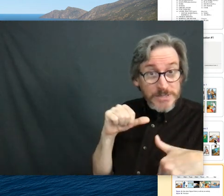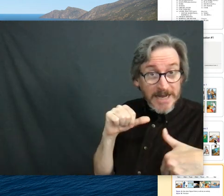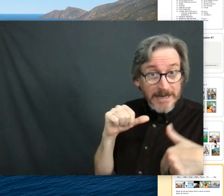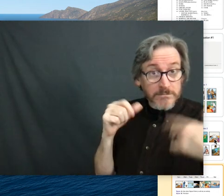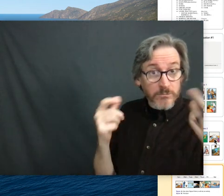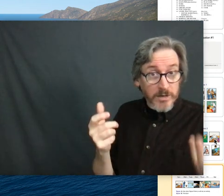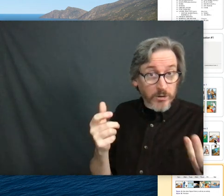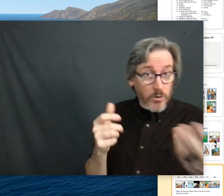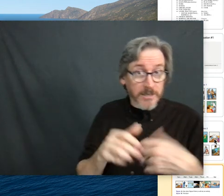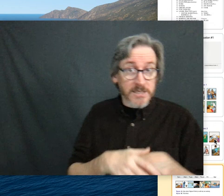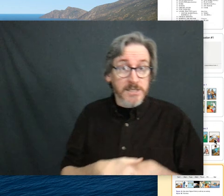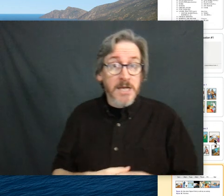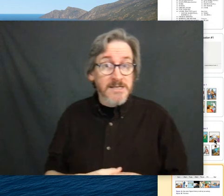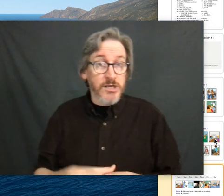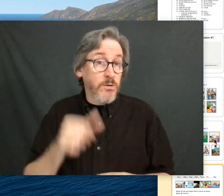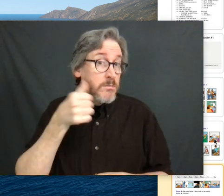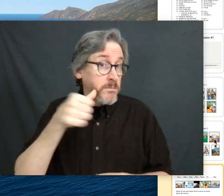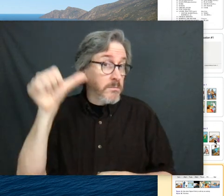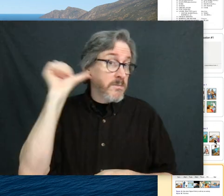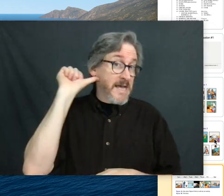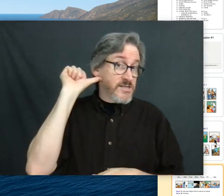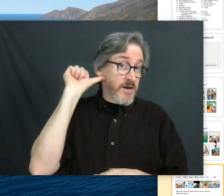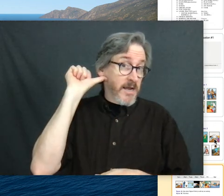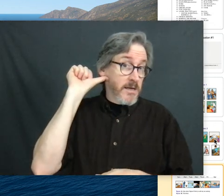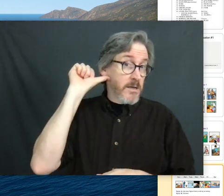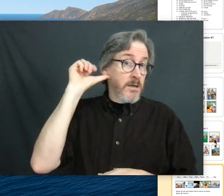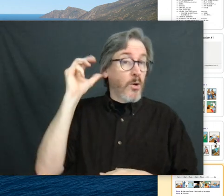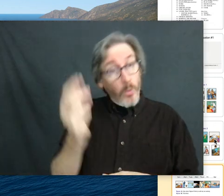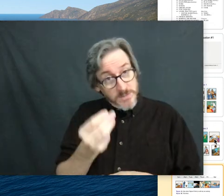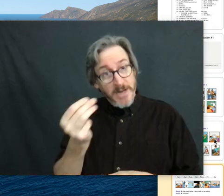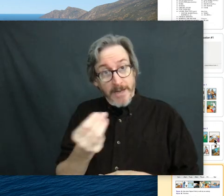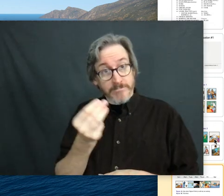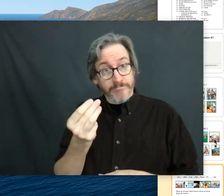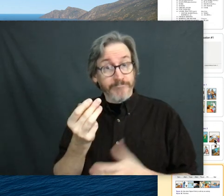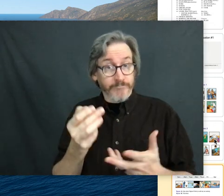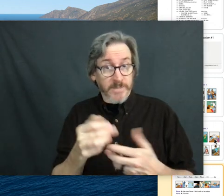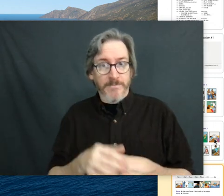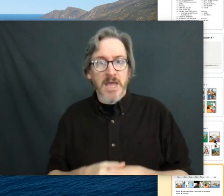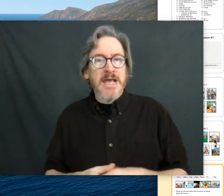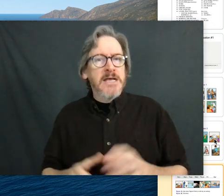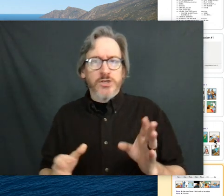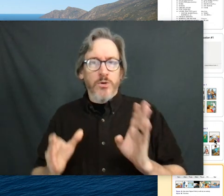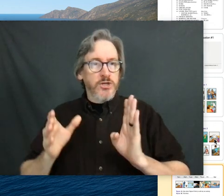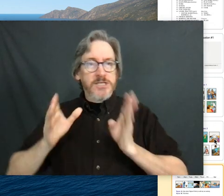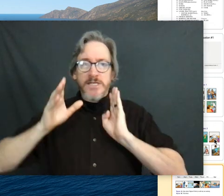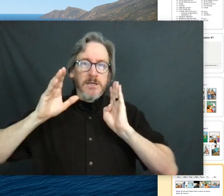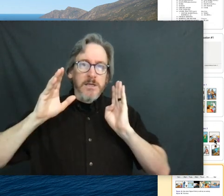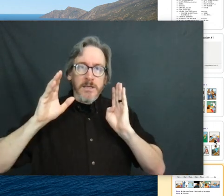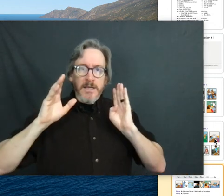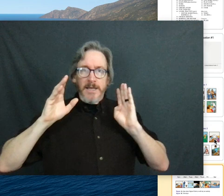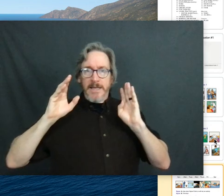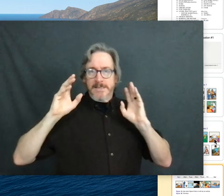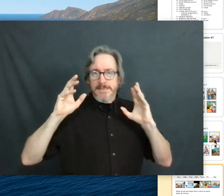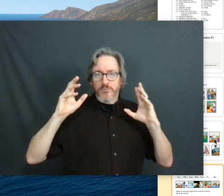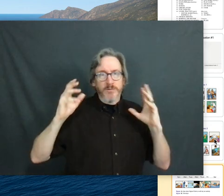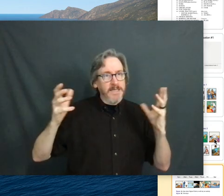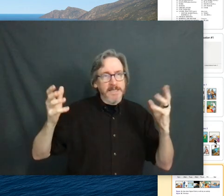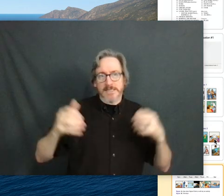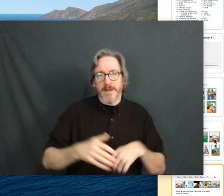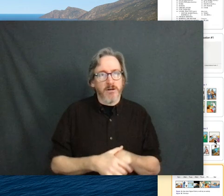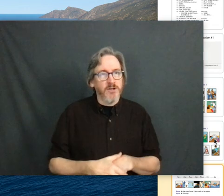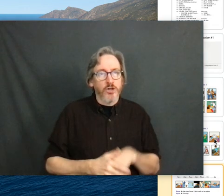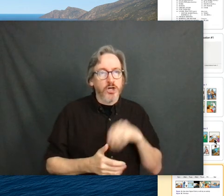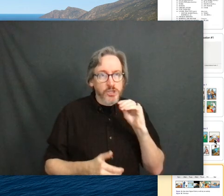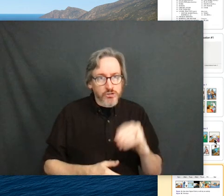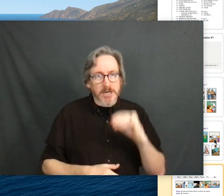Today's Tuesday when I'm recording this. So yesterday was Monday. Okay. So it's really